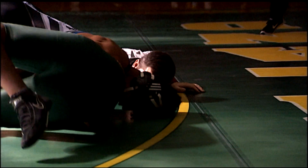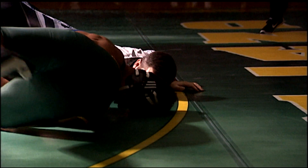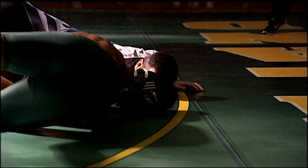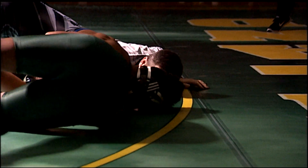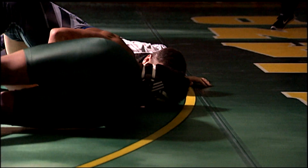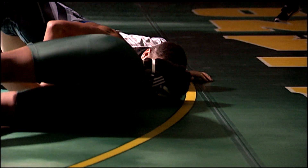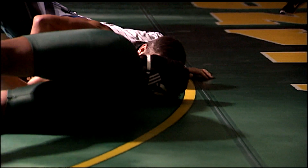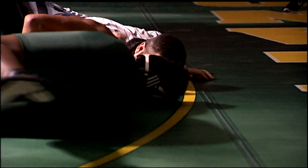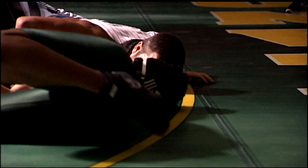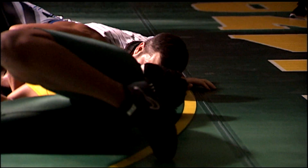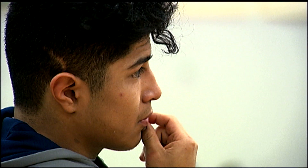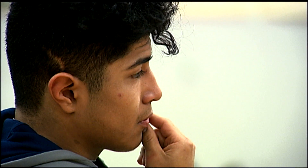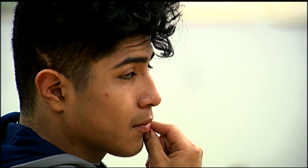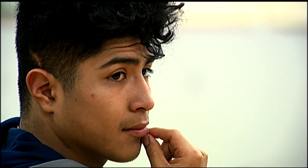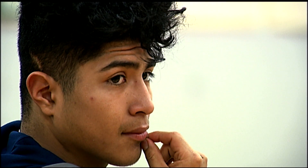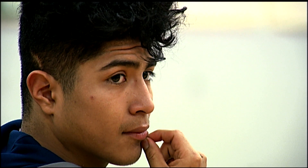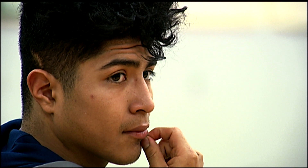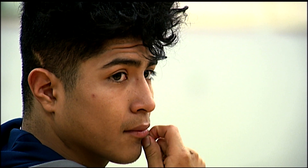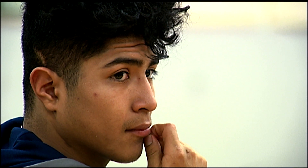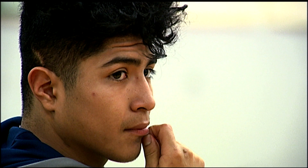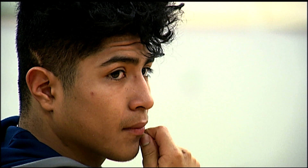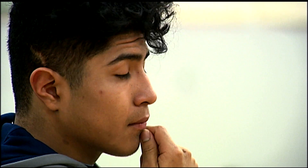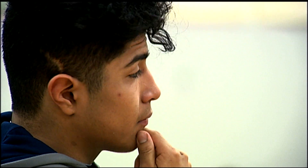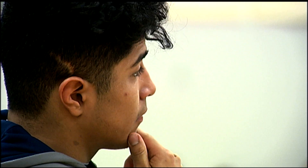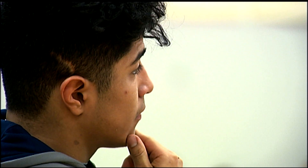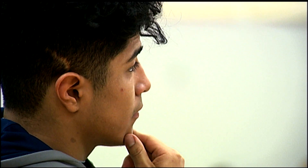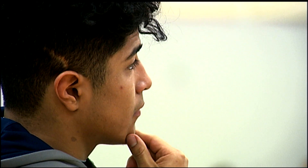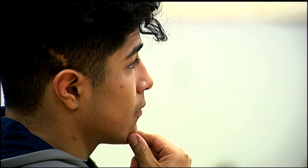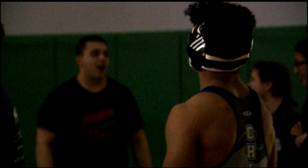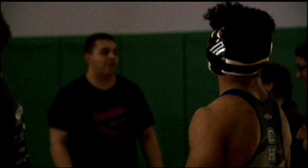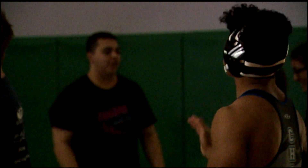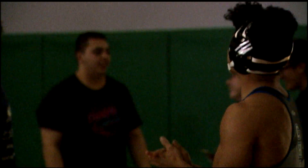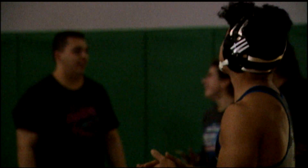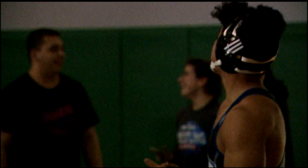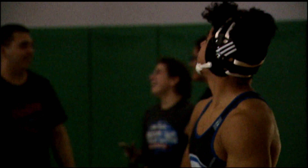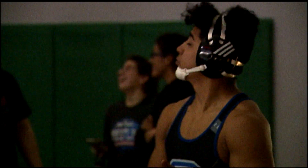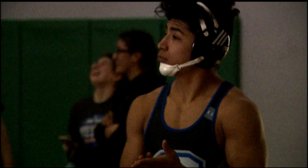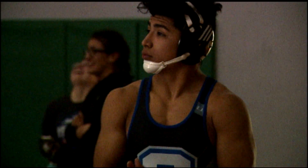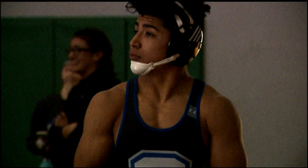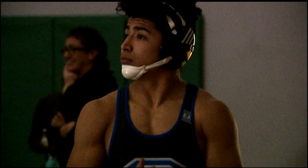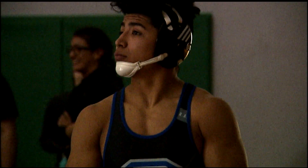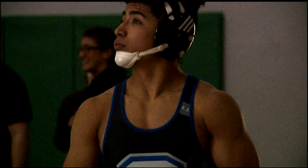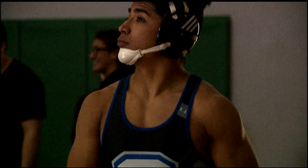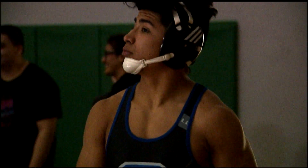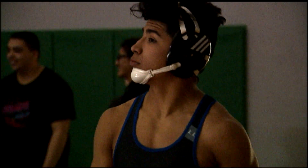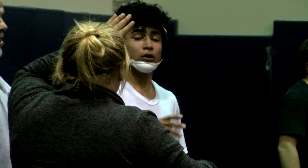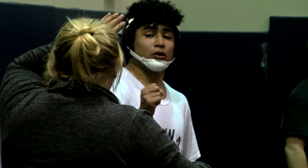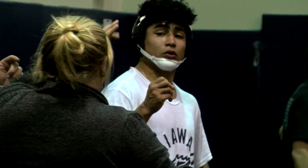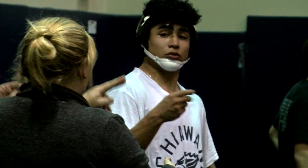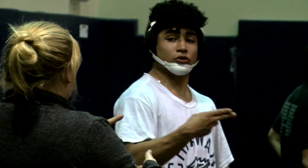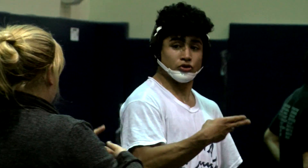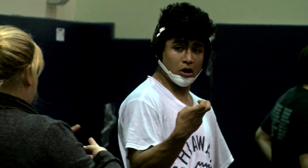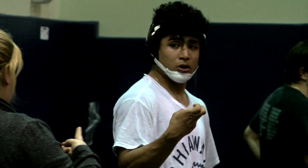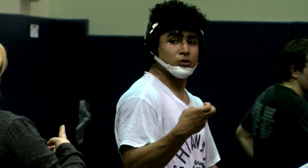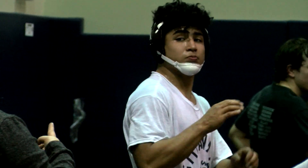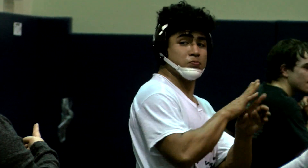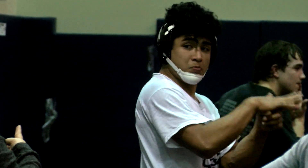Silva is deaf, but he's also a trailblazer. Victor is the first American Sign Language deaf wrestler in the state of